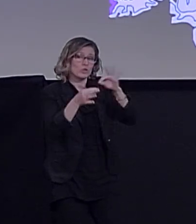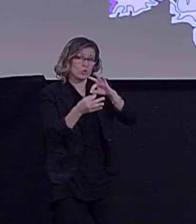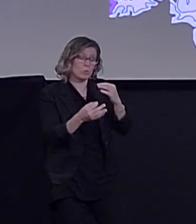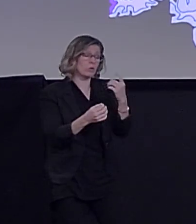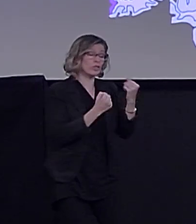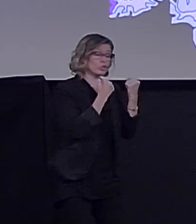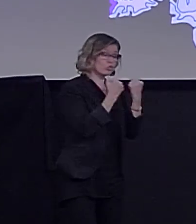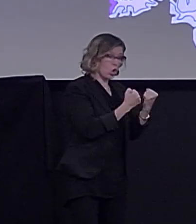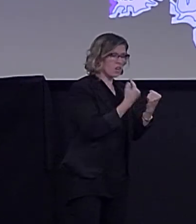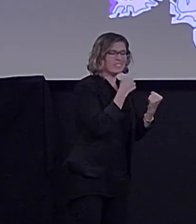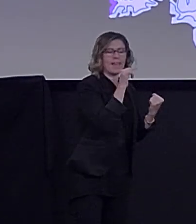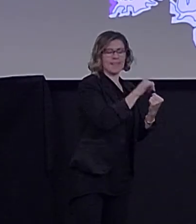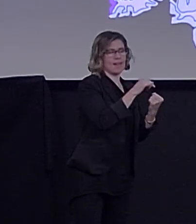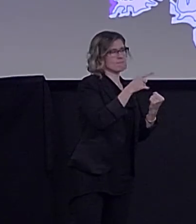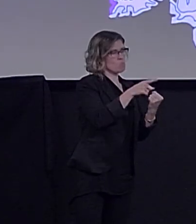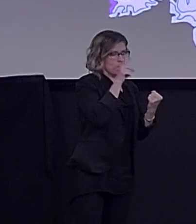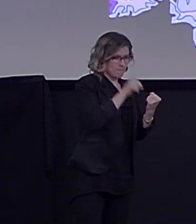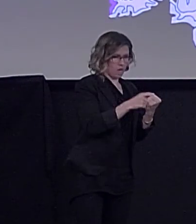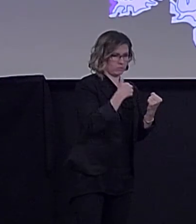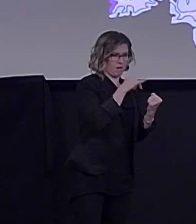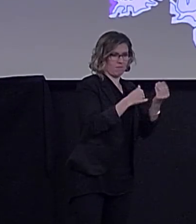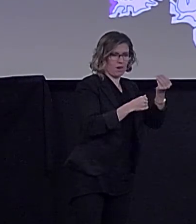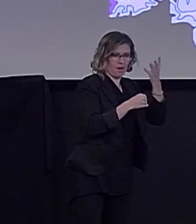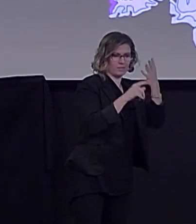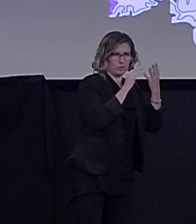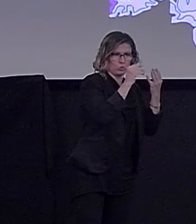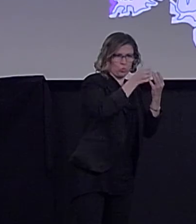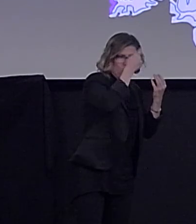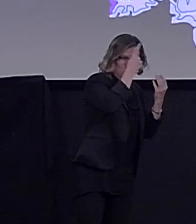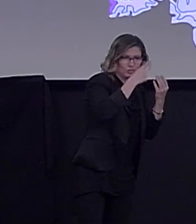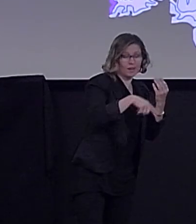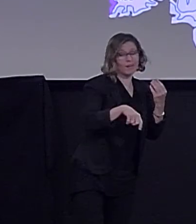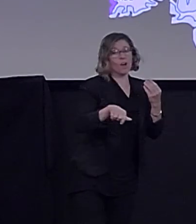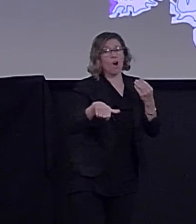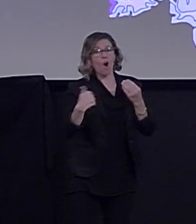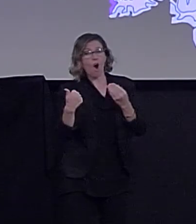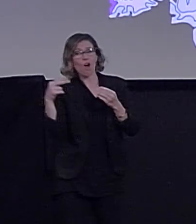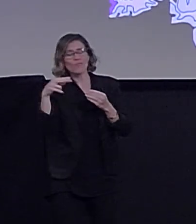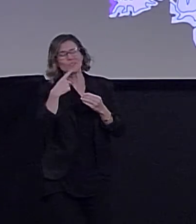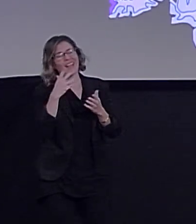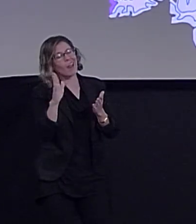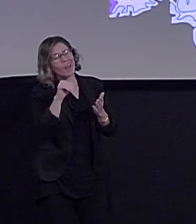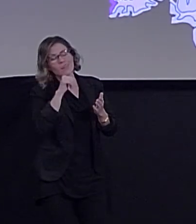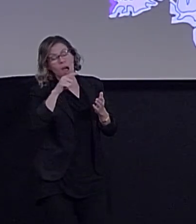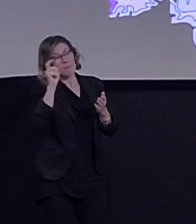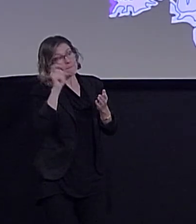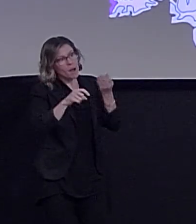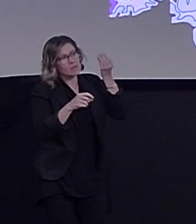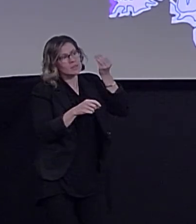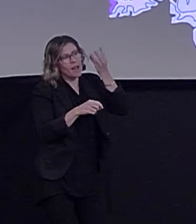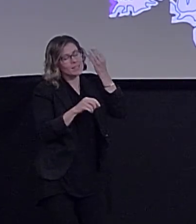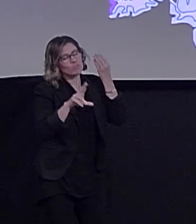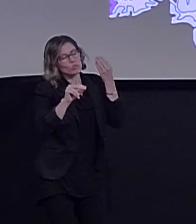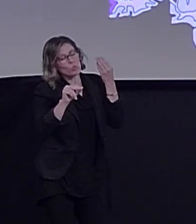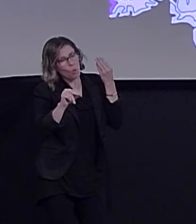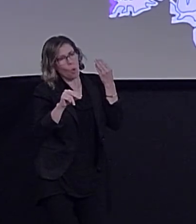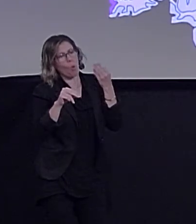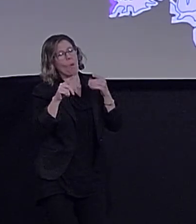to understand really what's going on. The other, it's not that this is necessary, but this increase